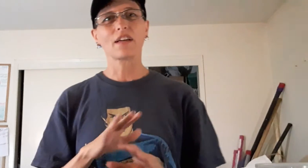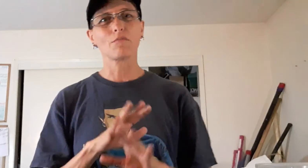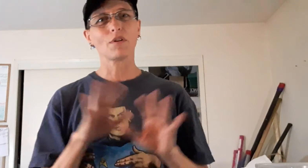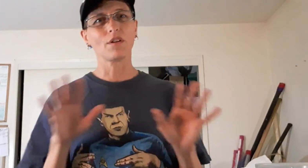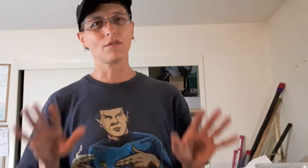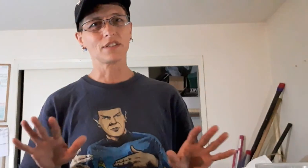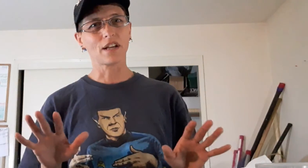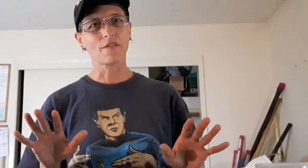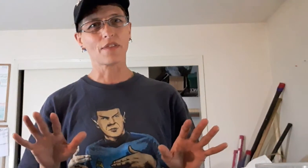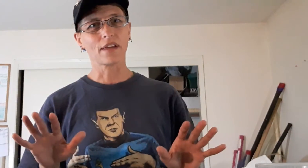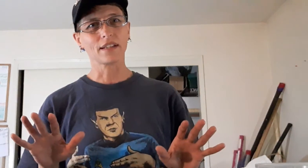can be used in other things.